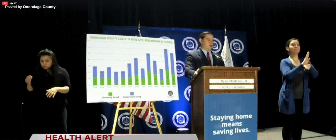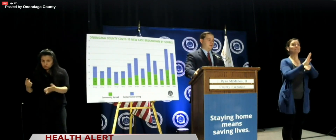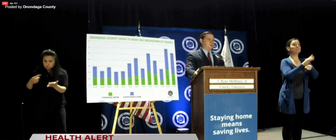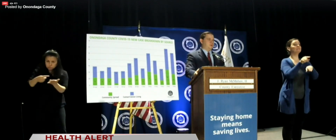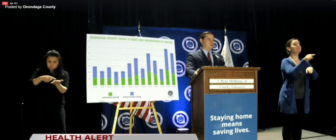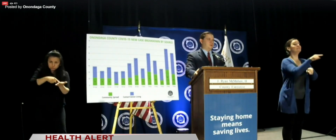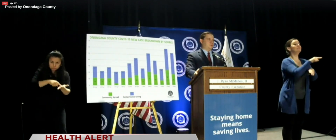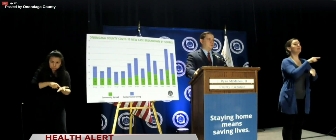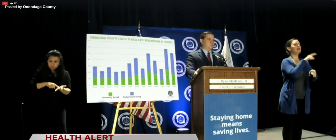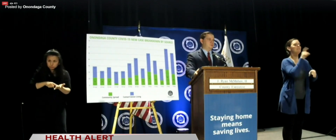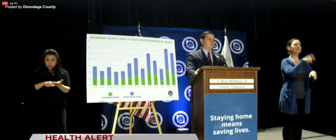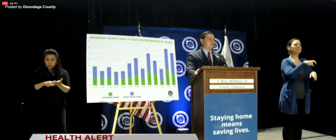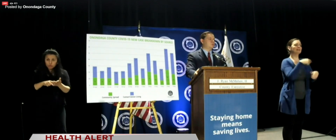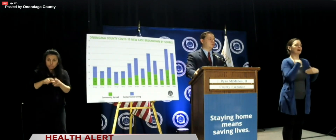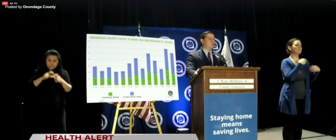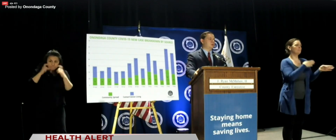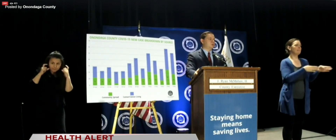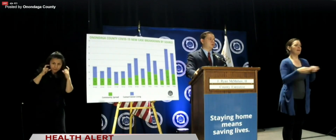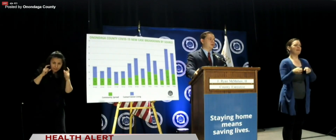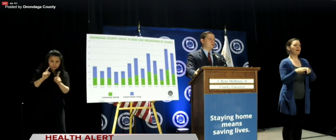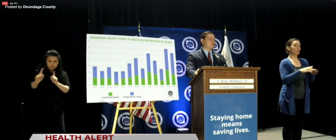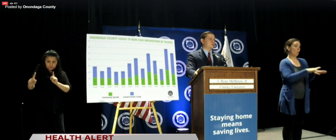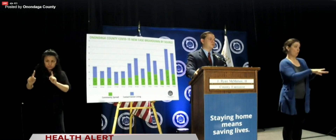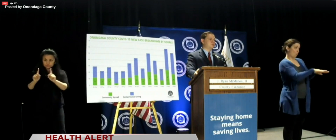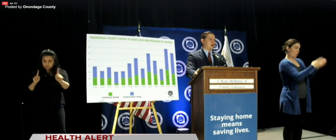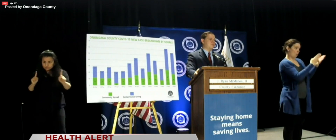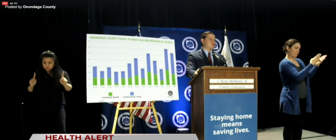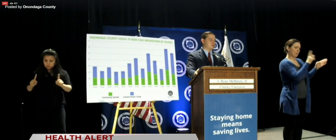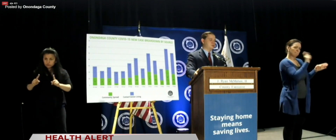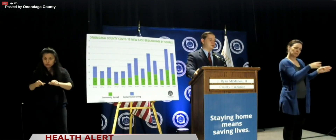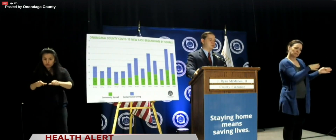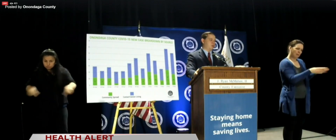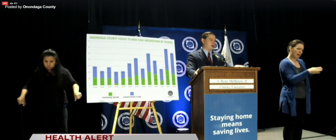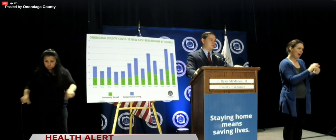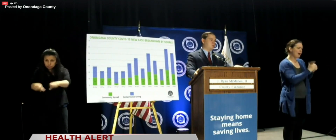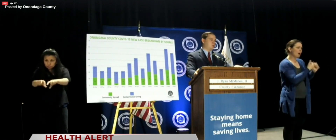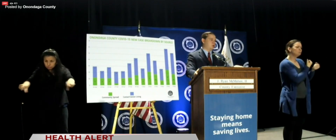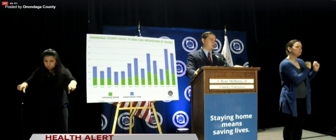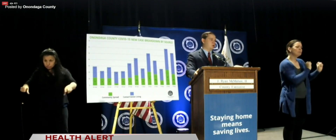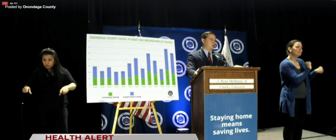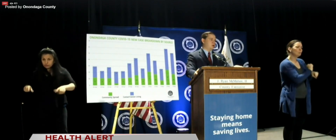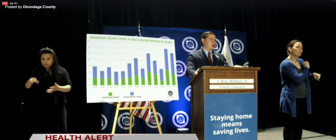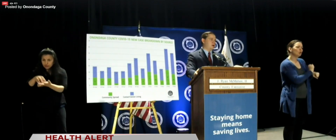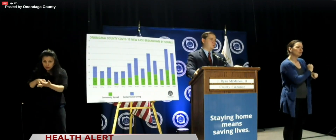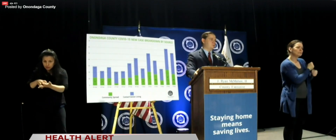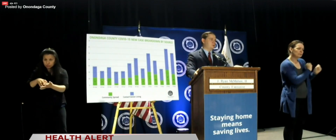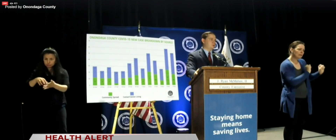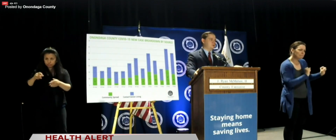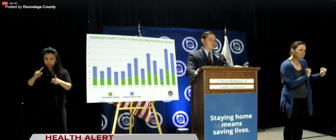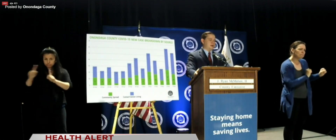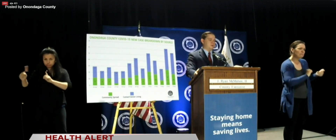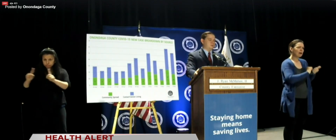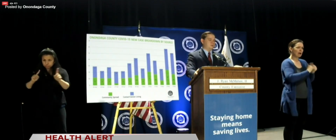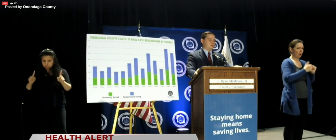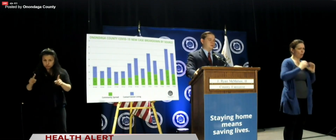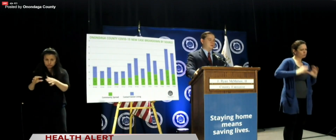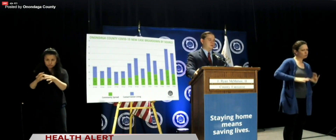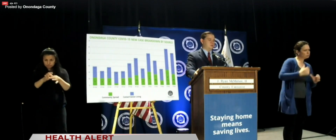Certainly, we'd like those to. We would like those conversations to progress more, so